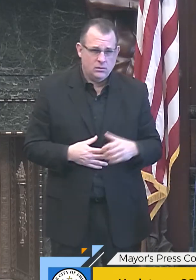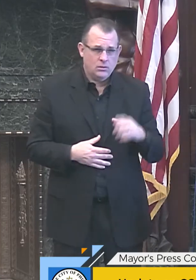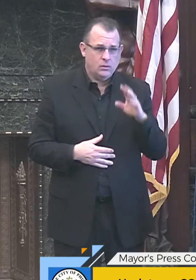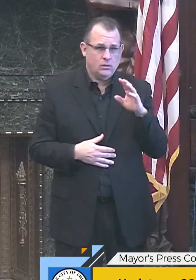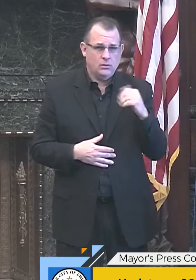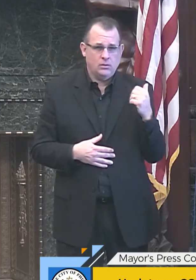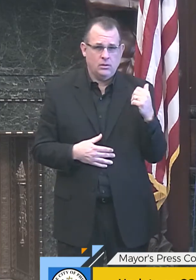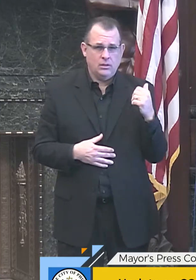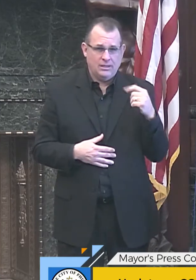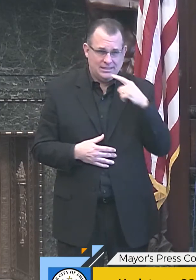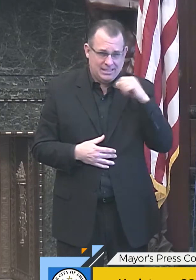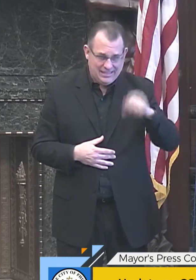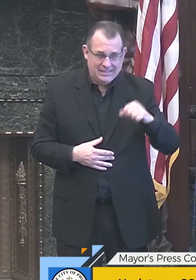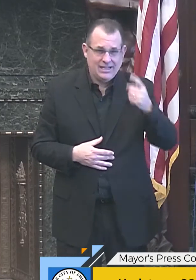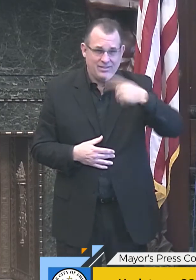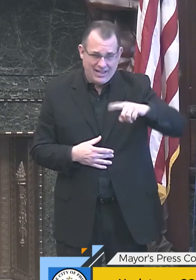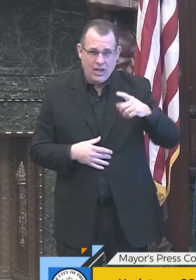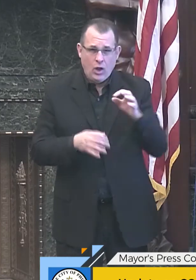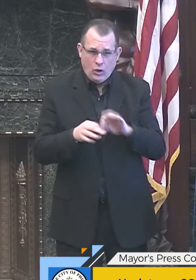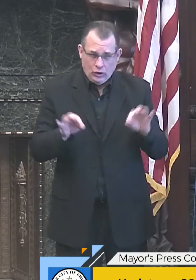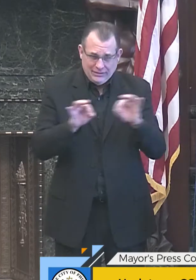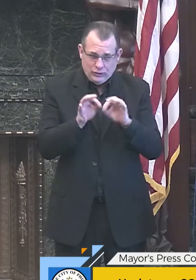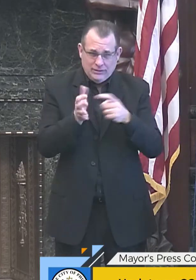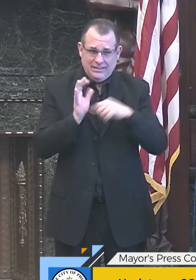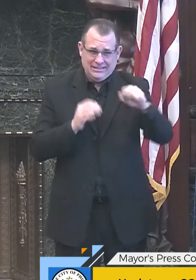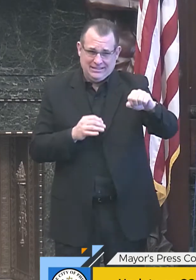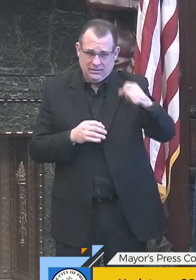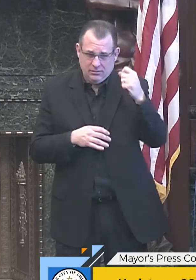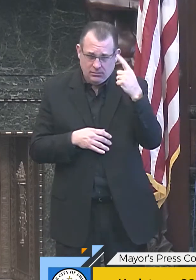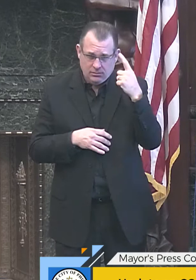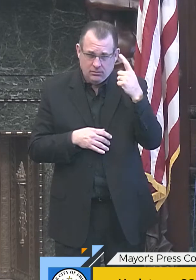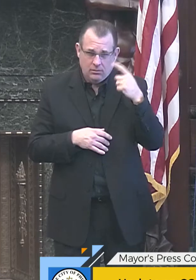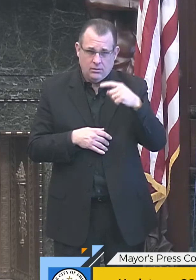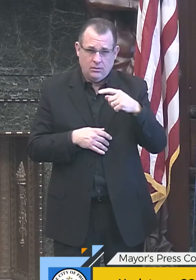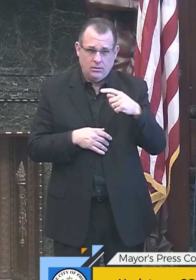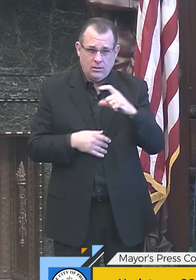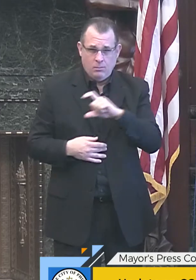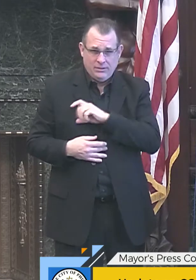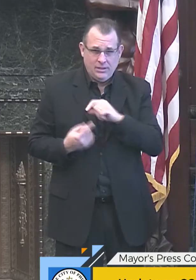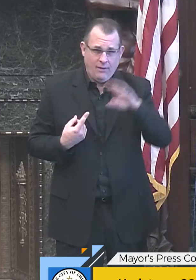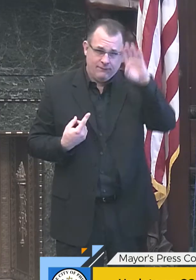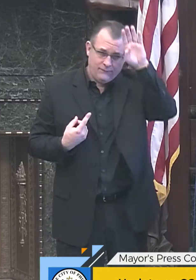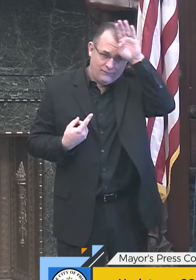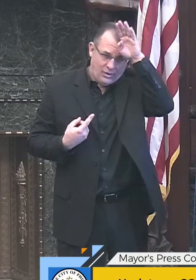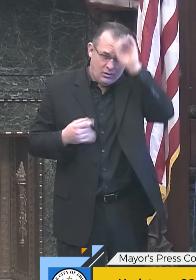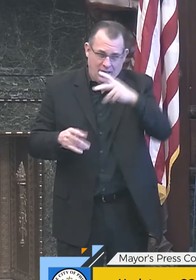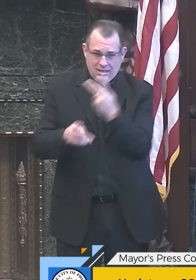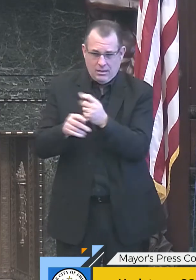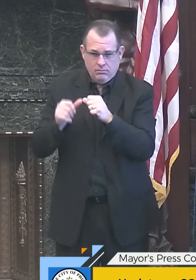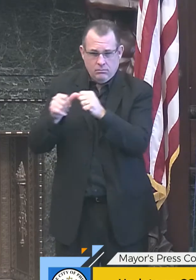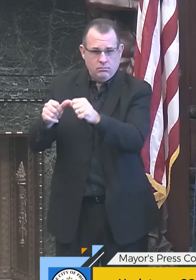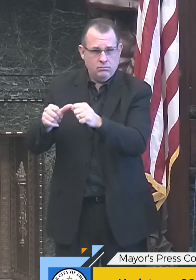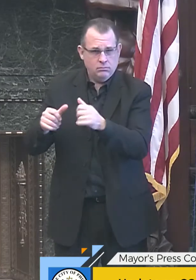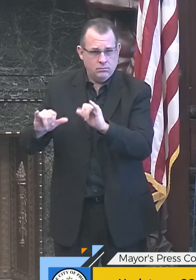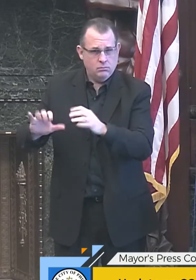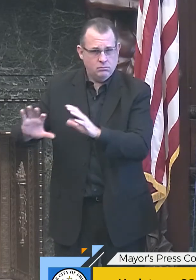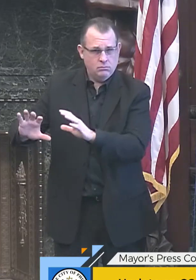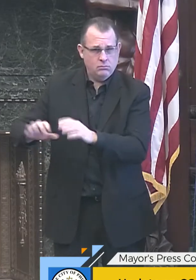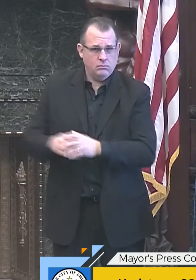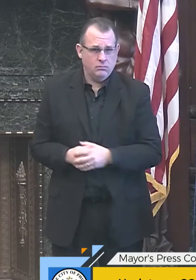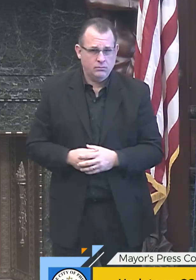Yes, they were considered essential, and both police and fire classes have continued. Okay.